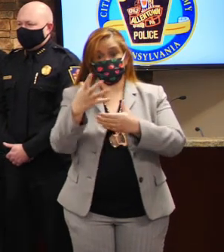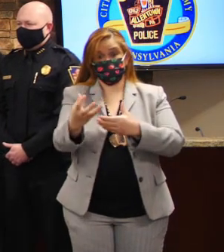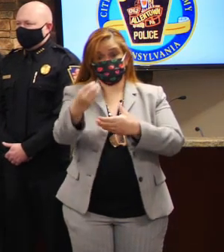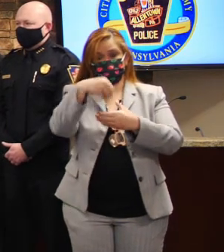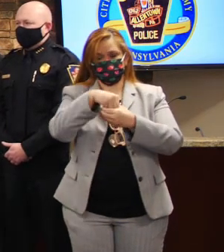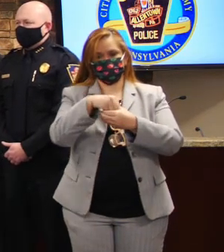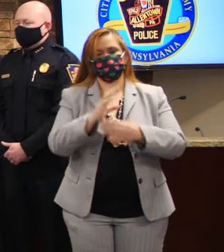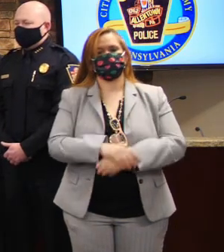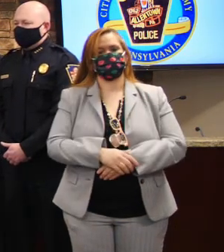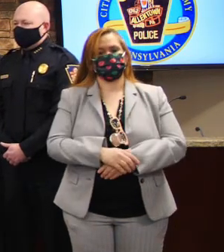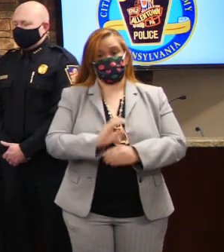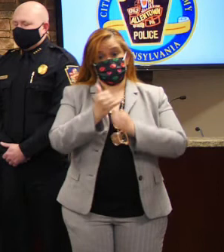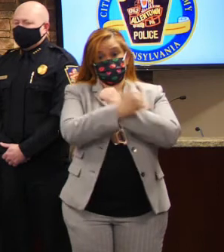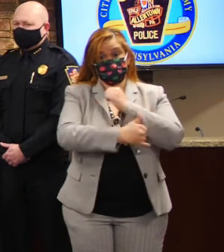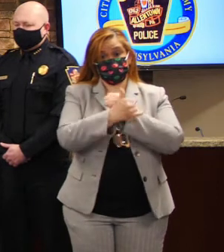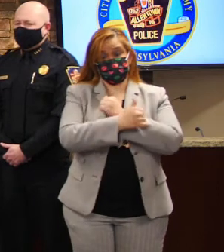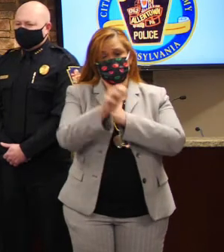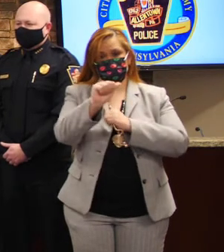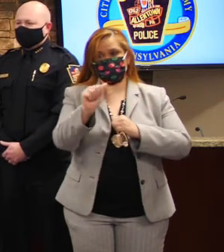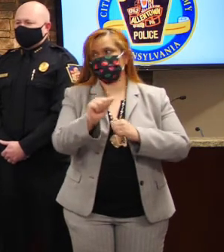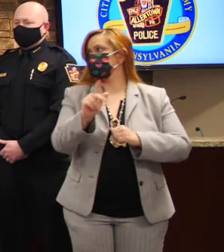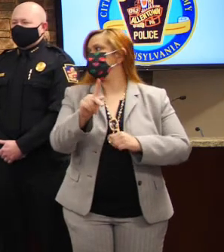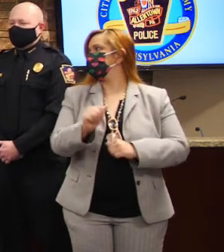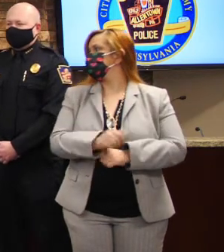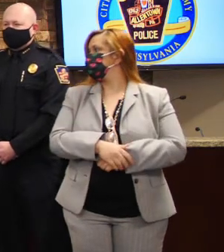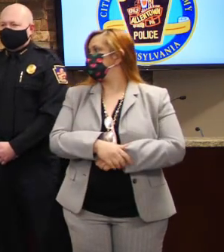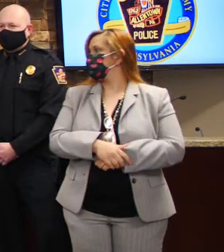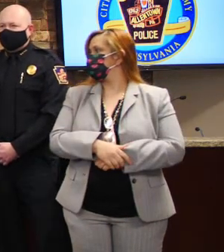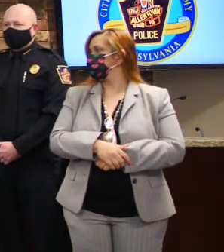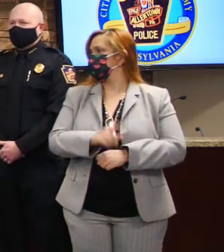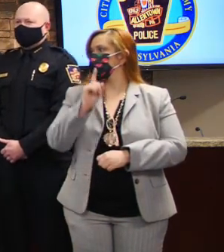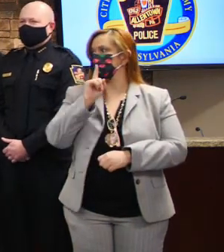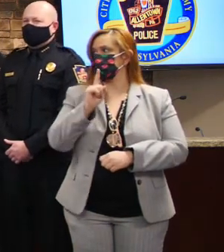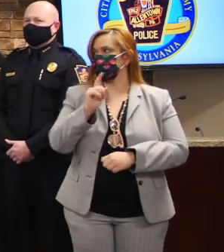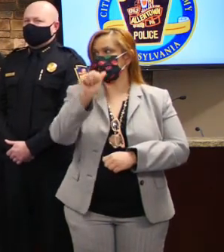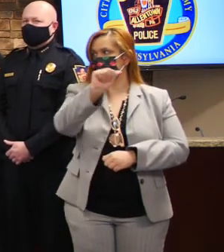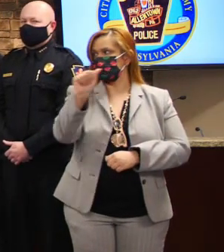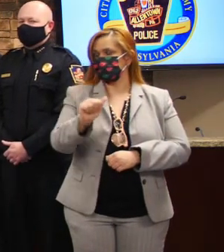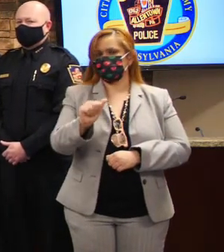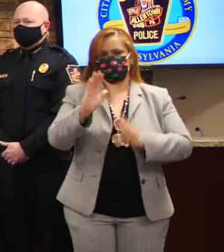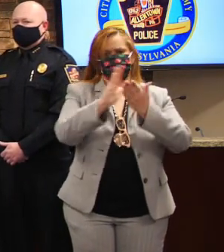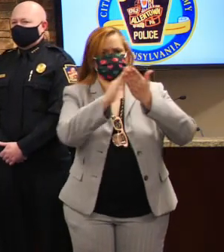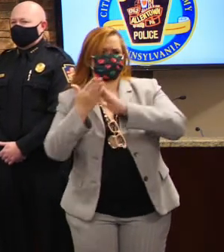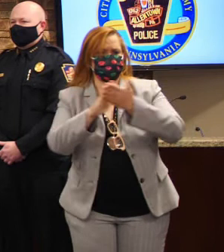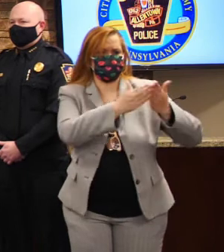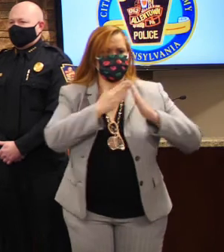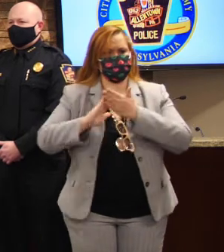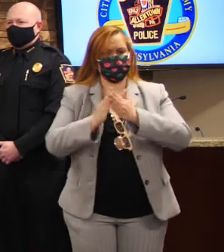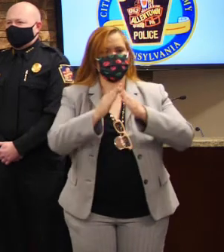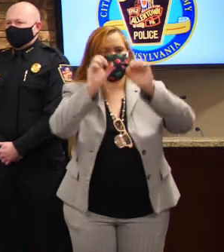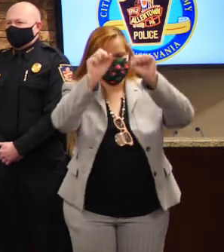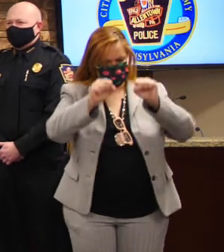think that this is gonna be great for us in our Allentown community. We're very